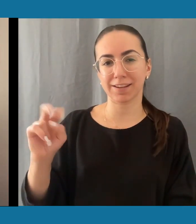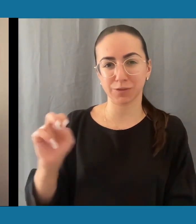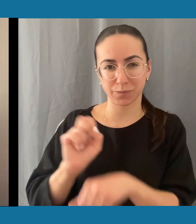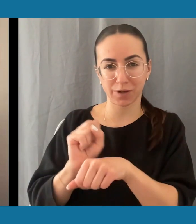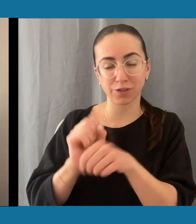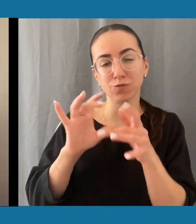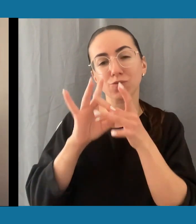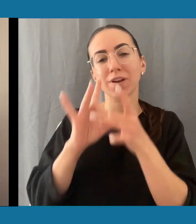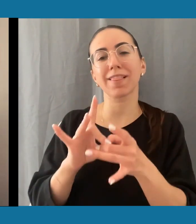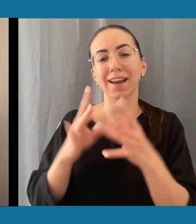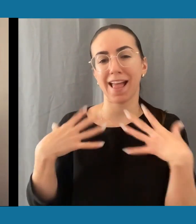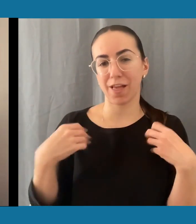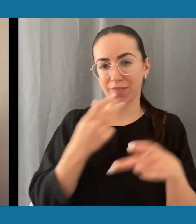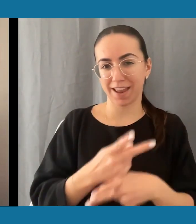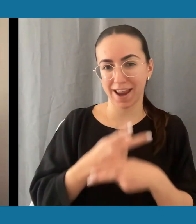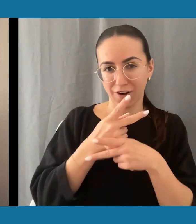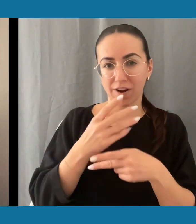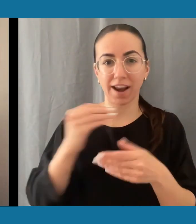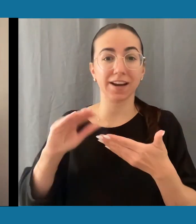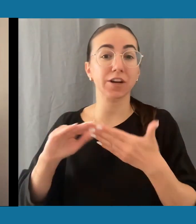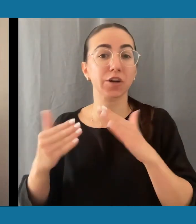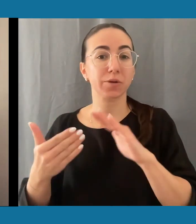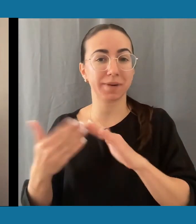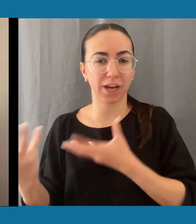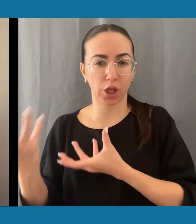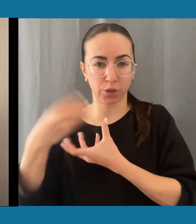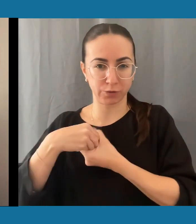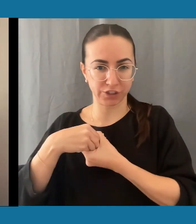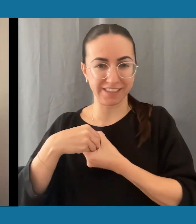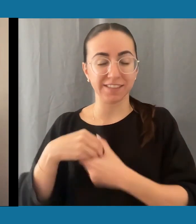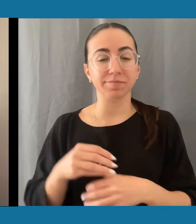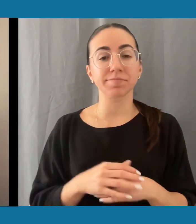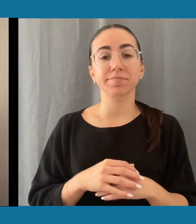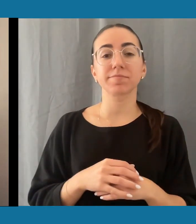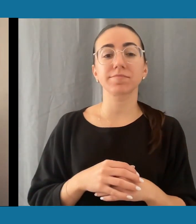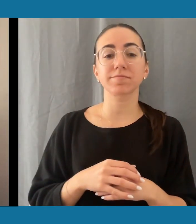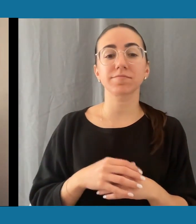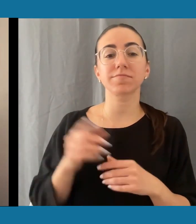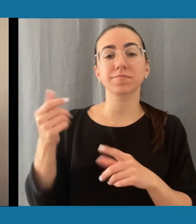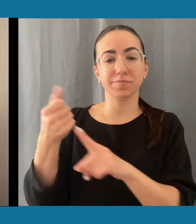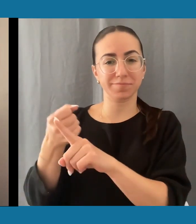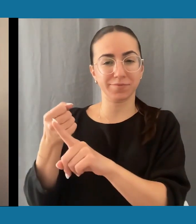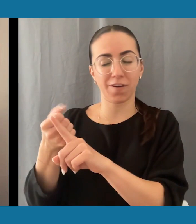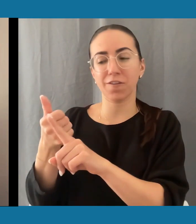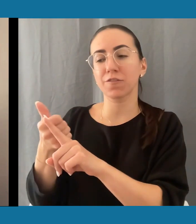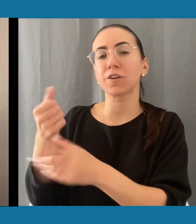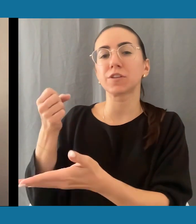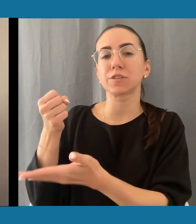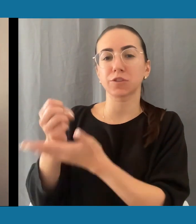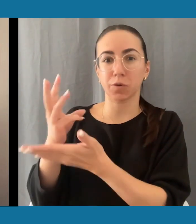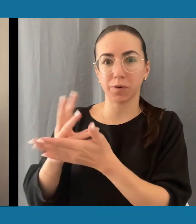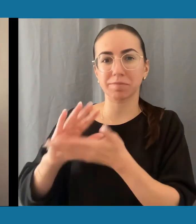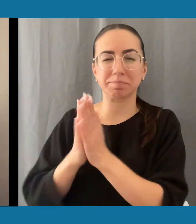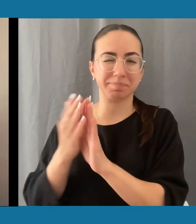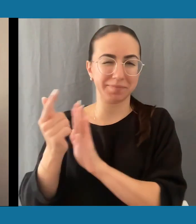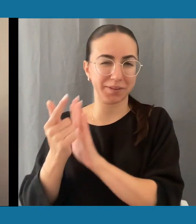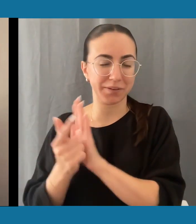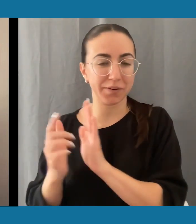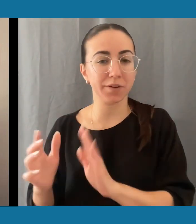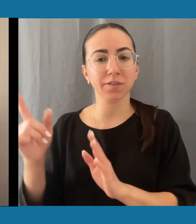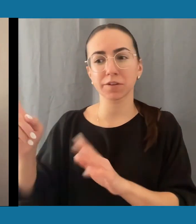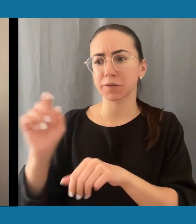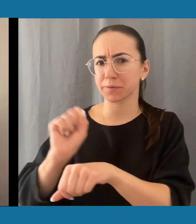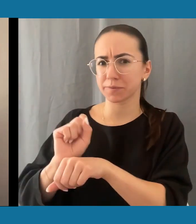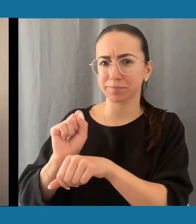issues related to healthcare and community inclusion. As a social worker turned lawyer, Caitlin has spent